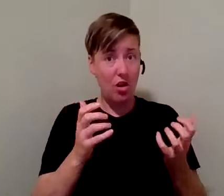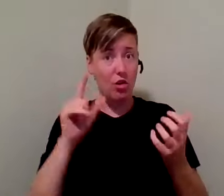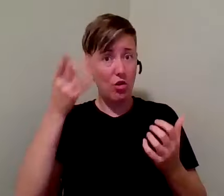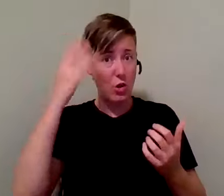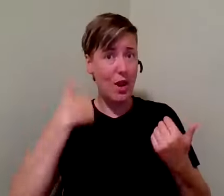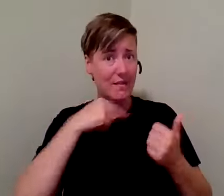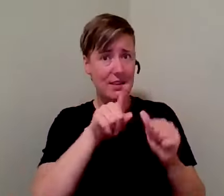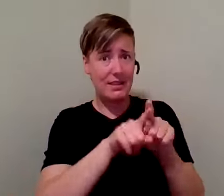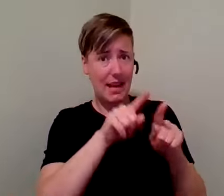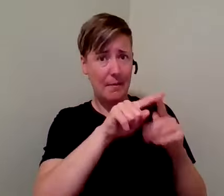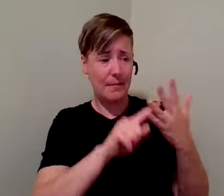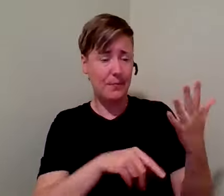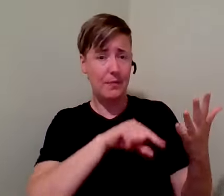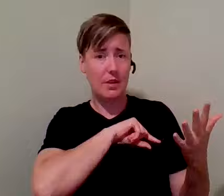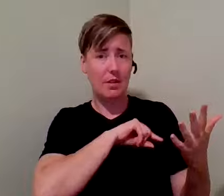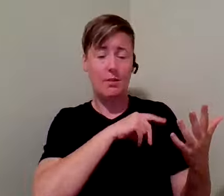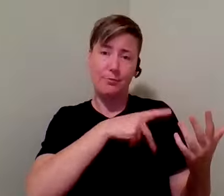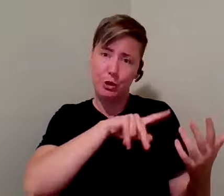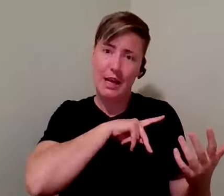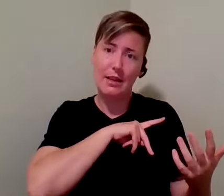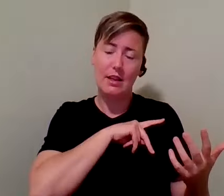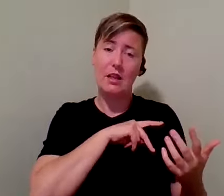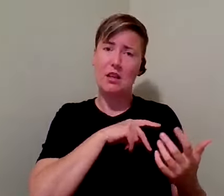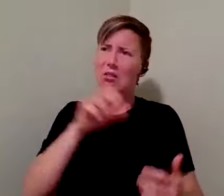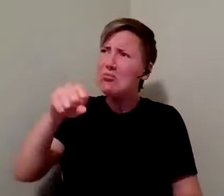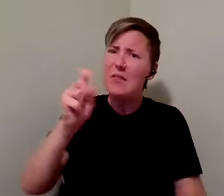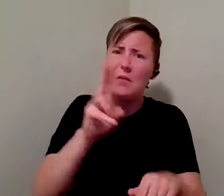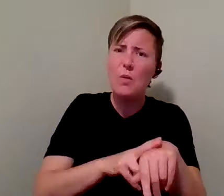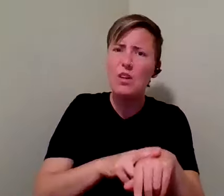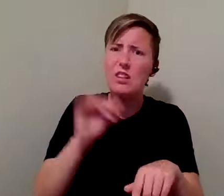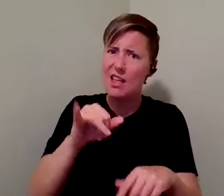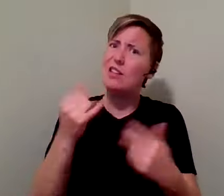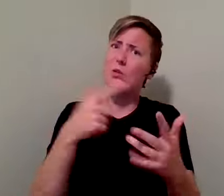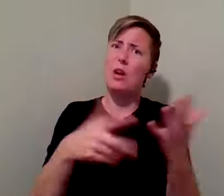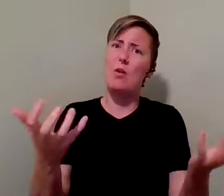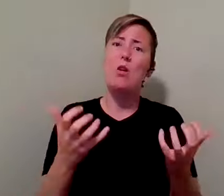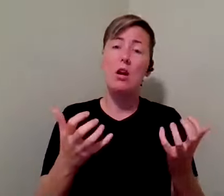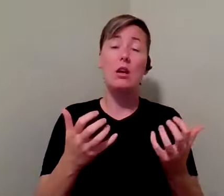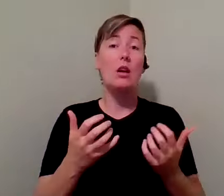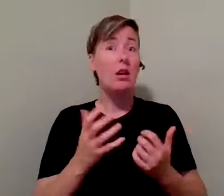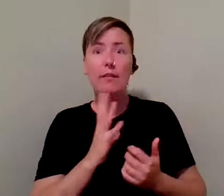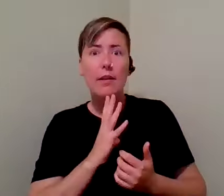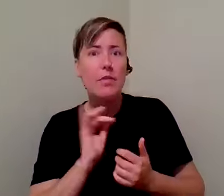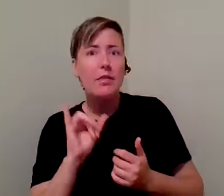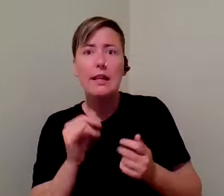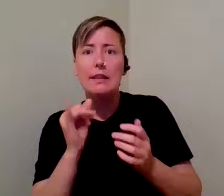in a power greater than yourself, whatever your concept may be. I've had no problem with my concept of